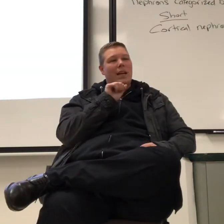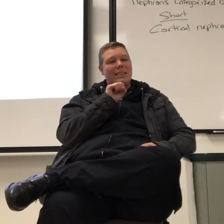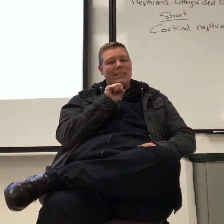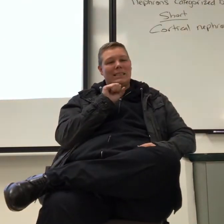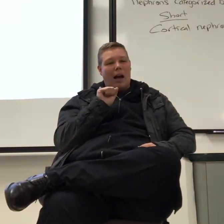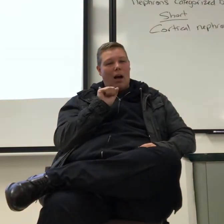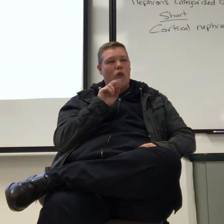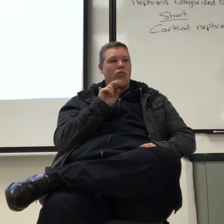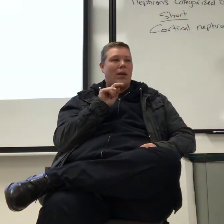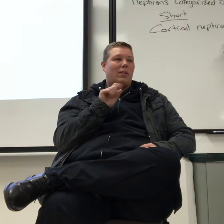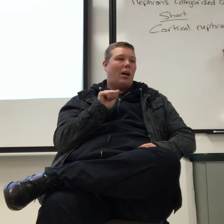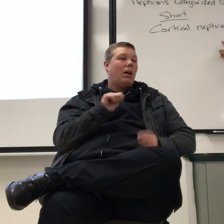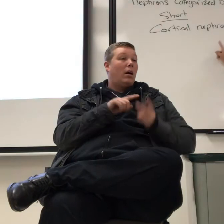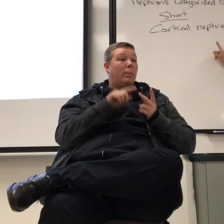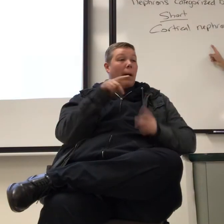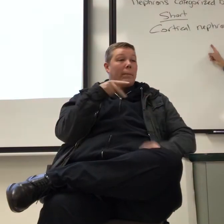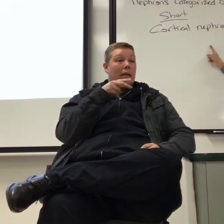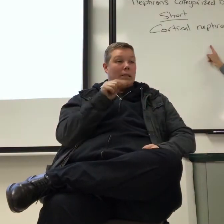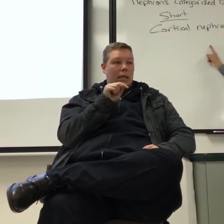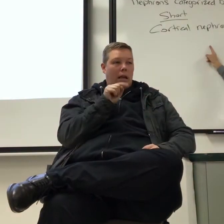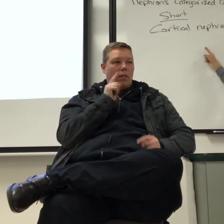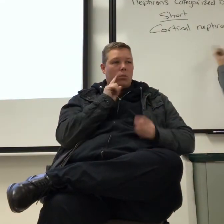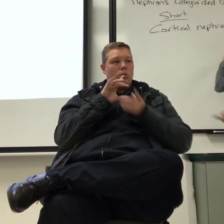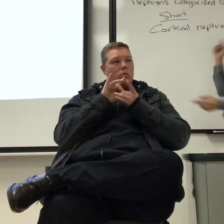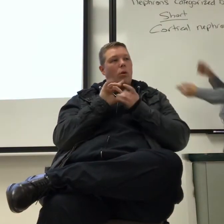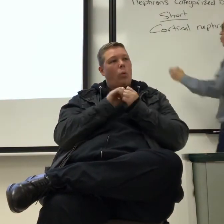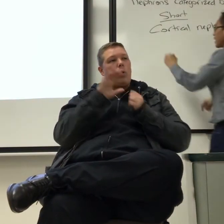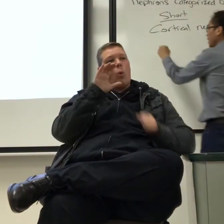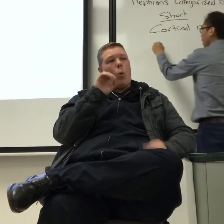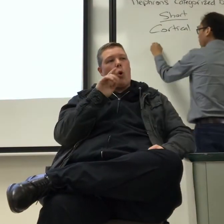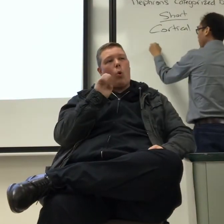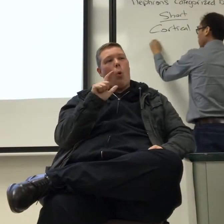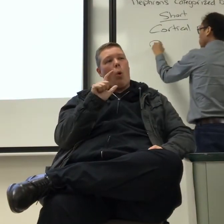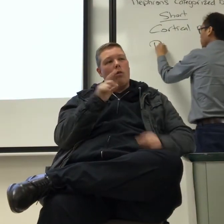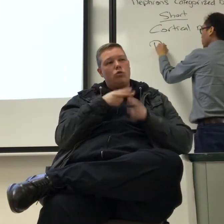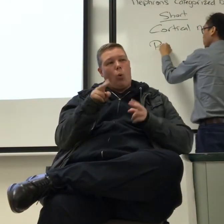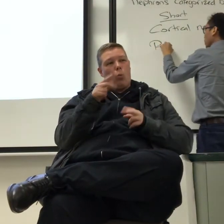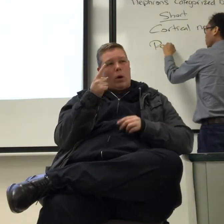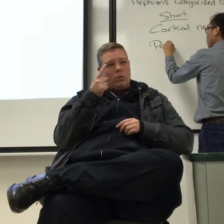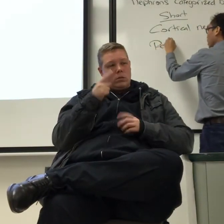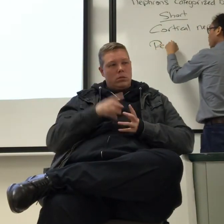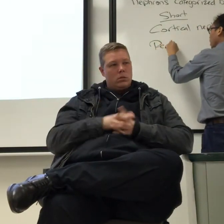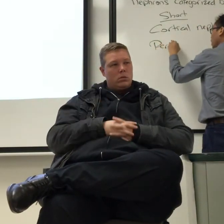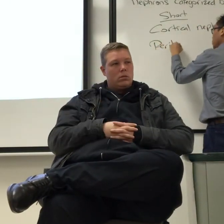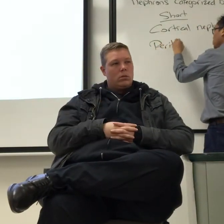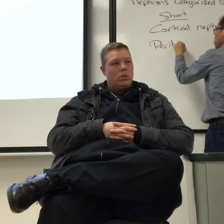The PT, associate that one with the cortical ones. But write it out, paratubular,